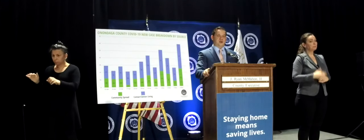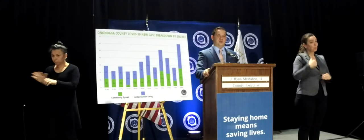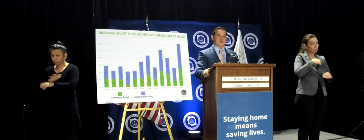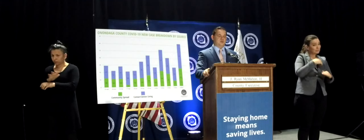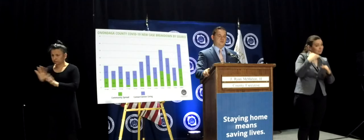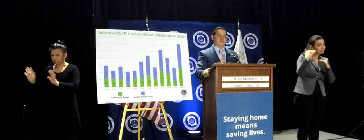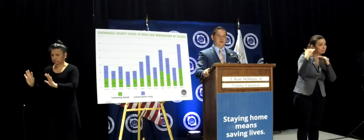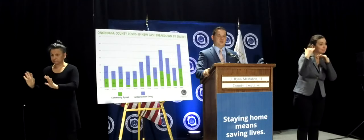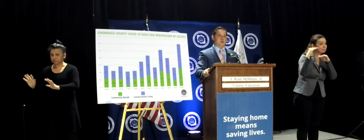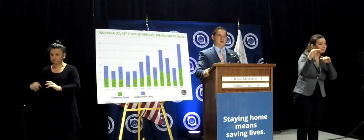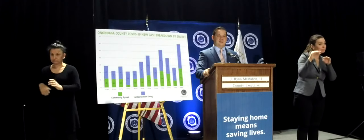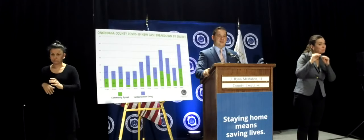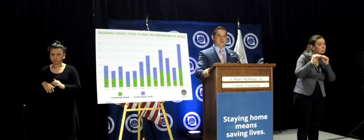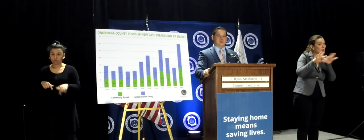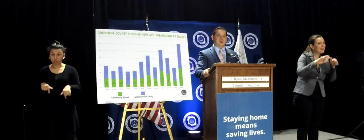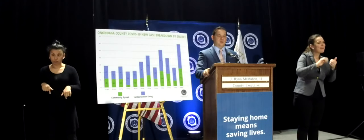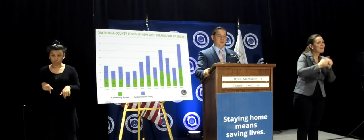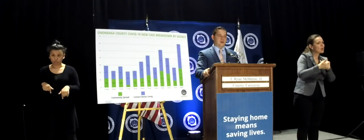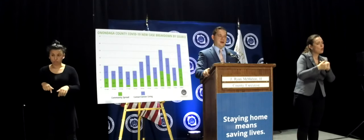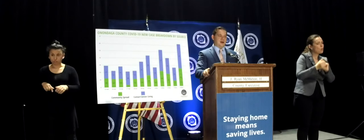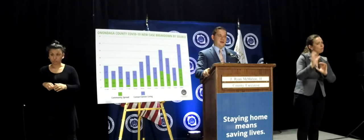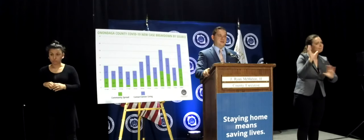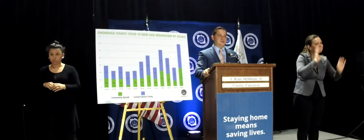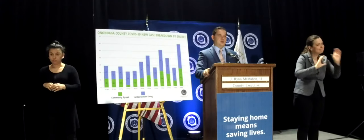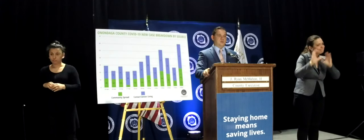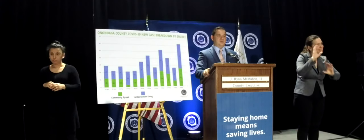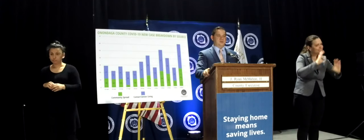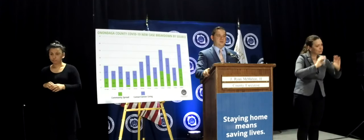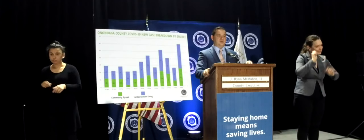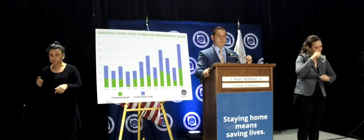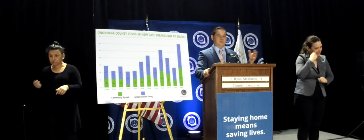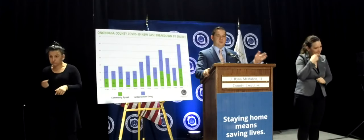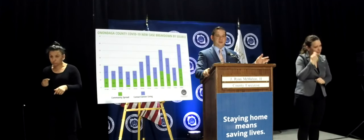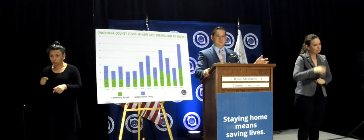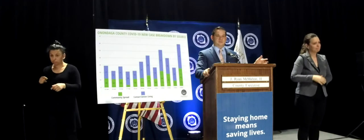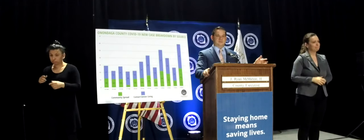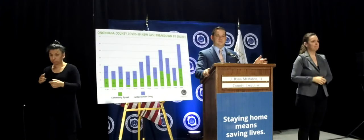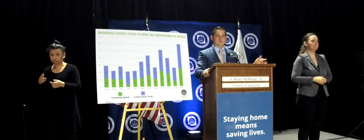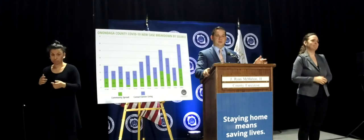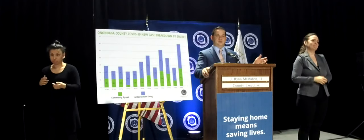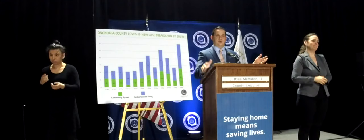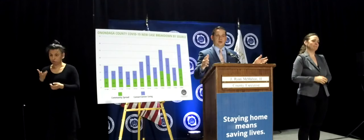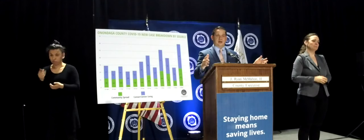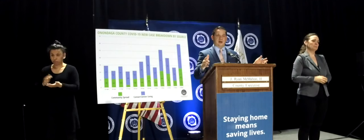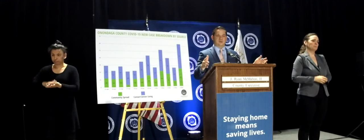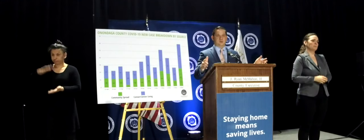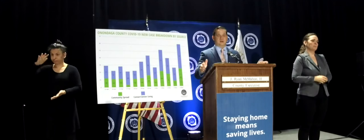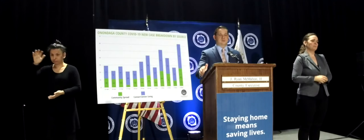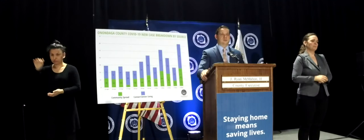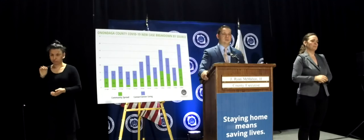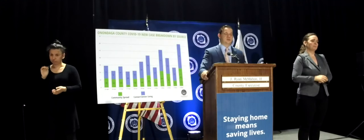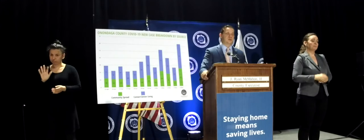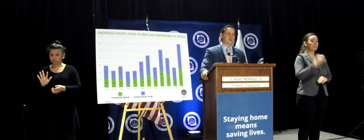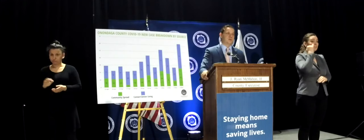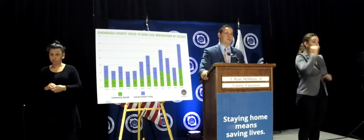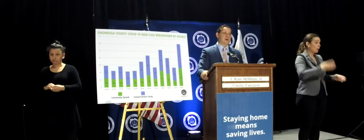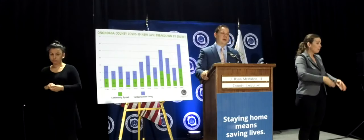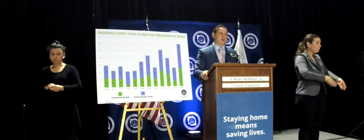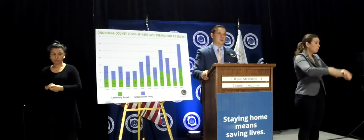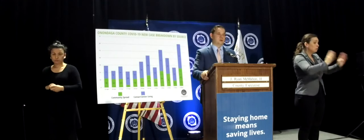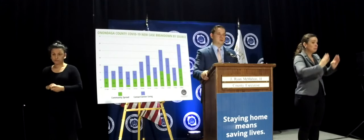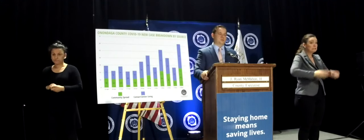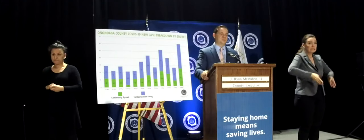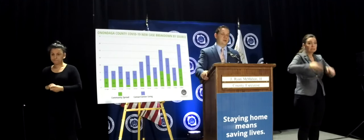margin of error is still very small, if not zero. And so you get a building, literally a greenhouse, right? Controlled